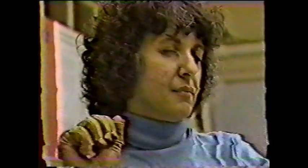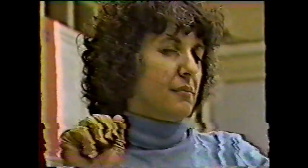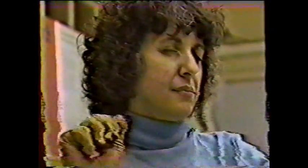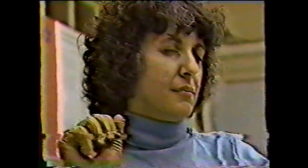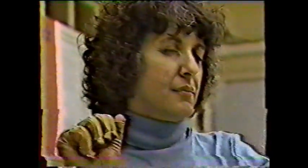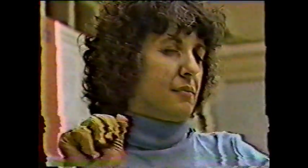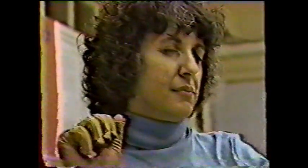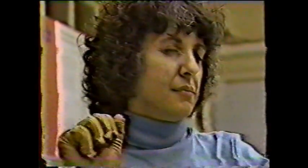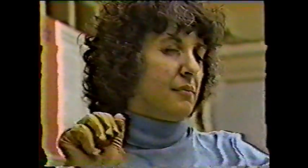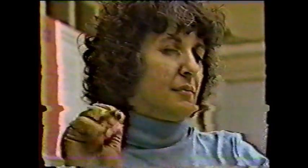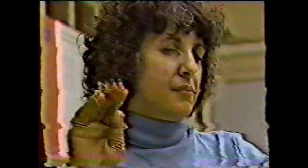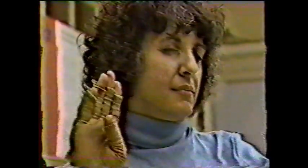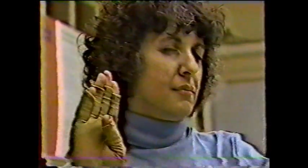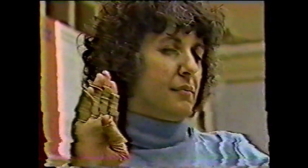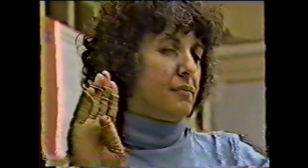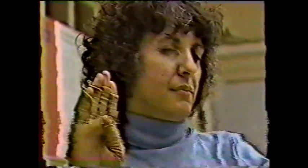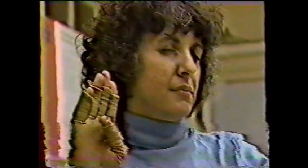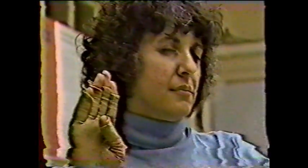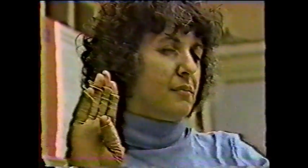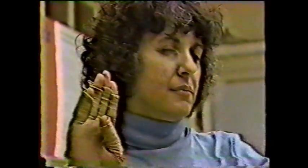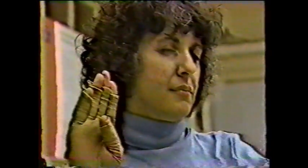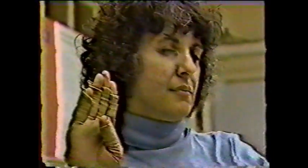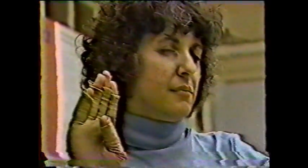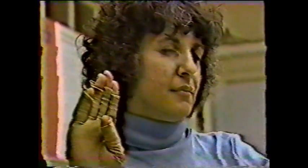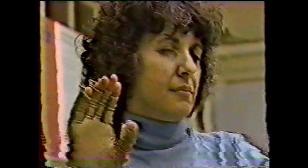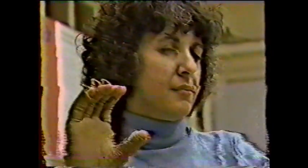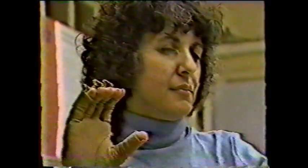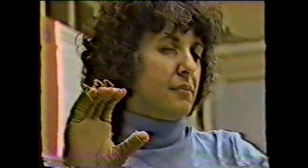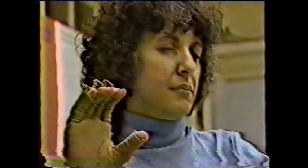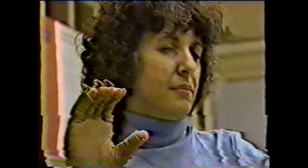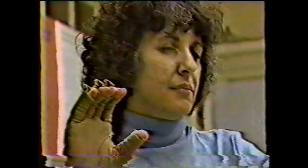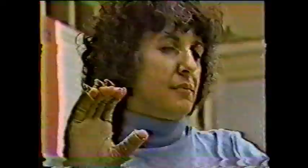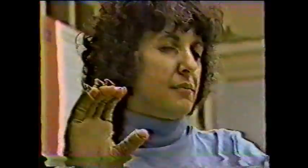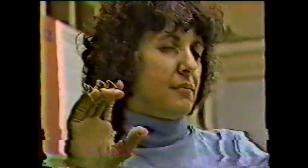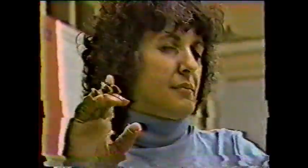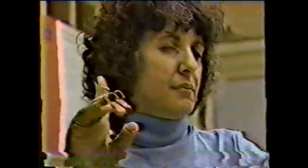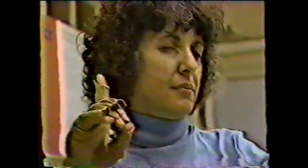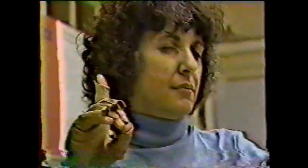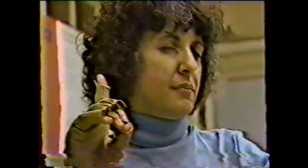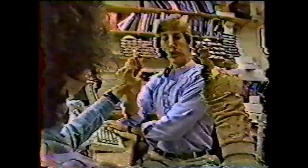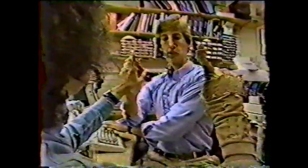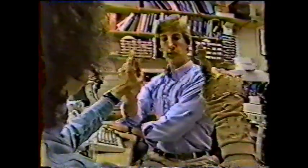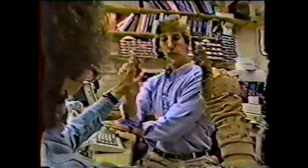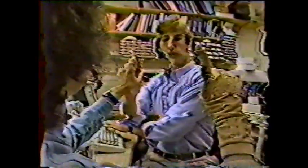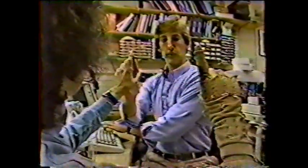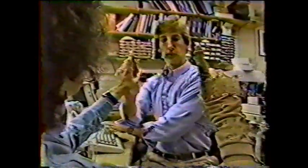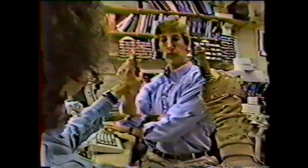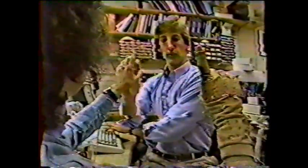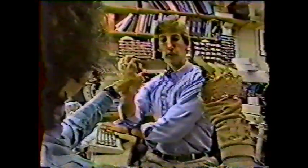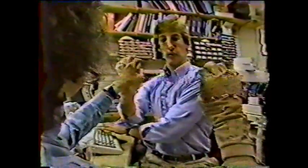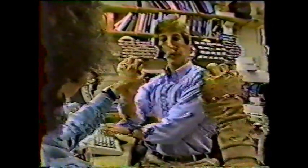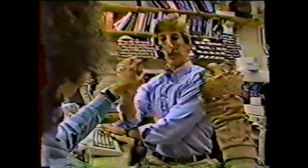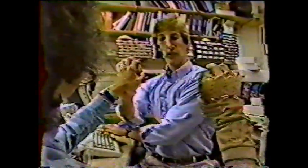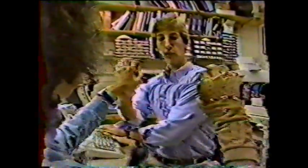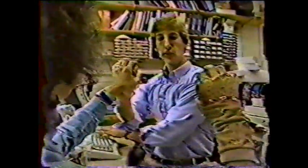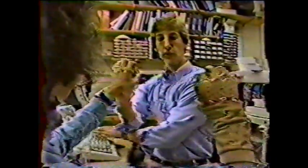A, B, C. The first step D, is to train the glove E, to